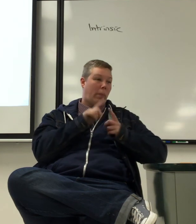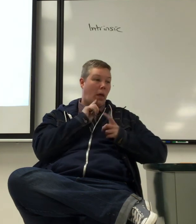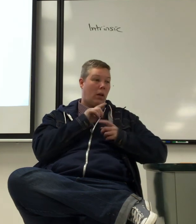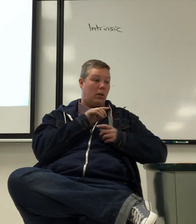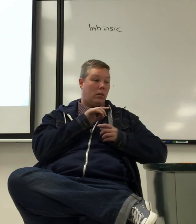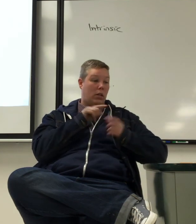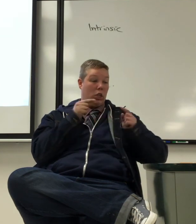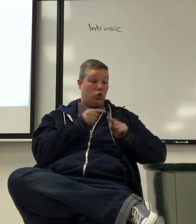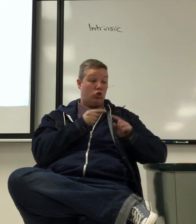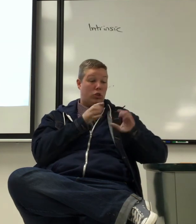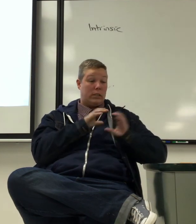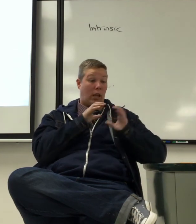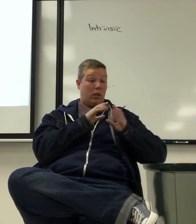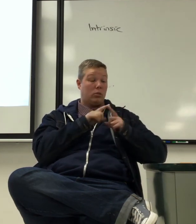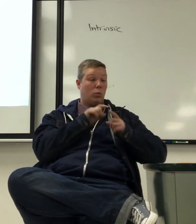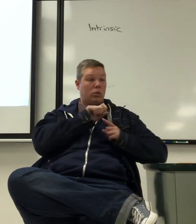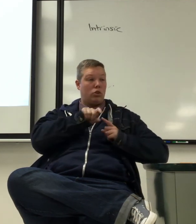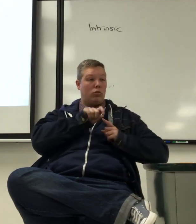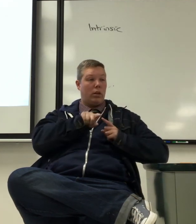factor.